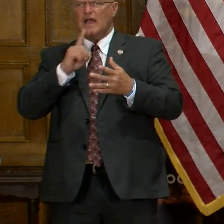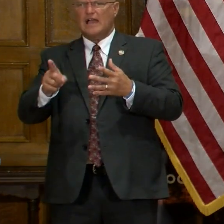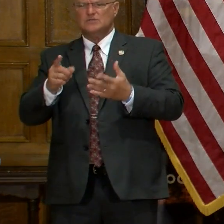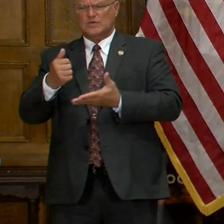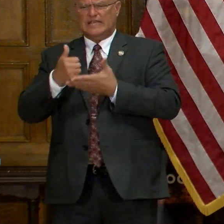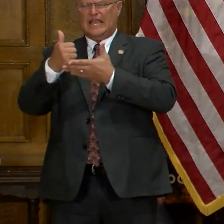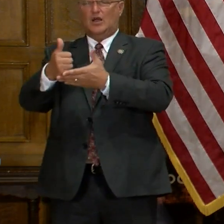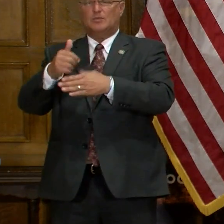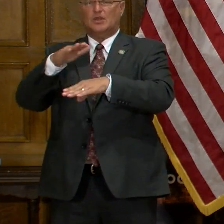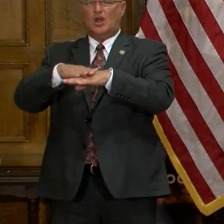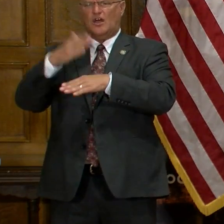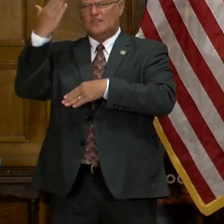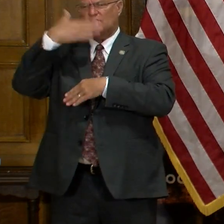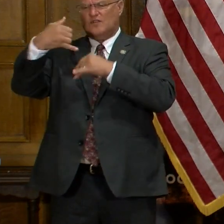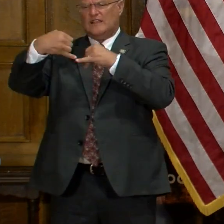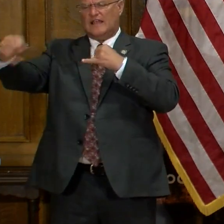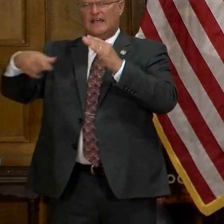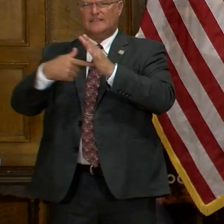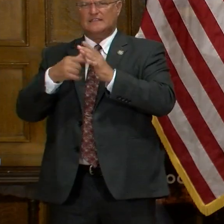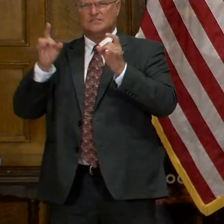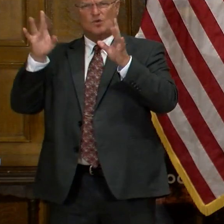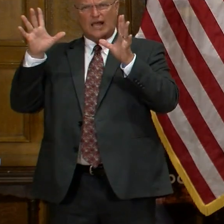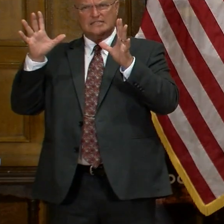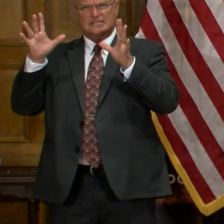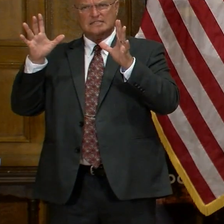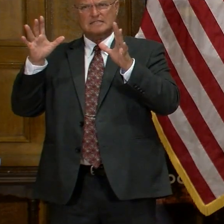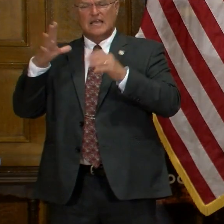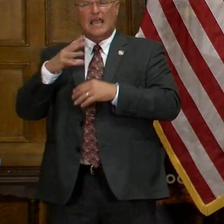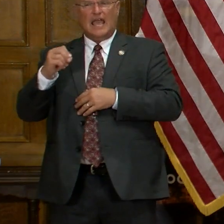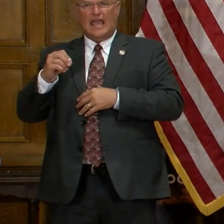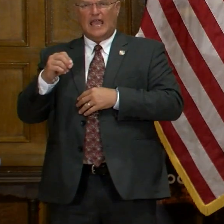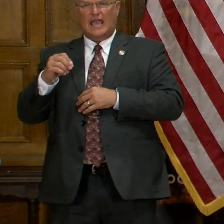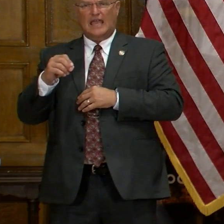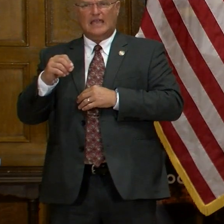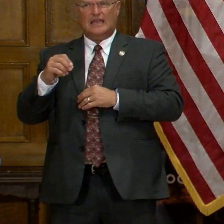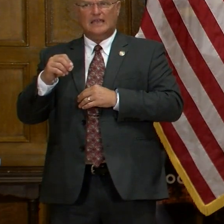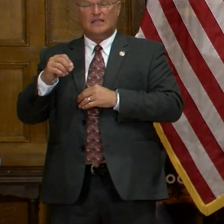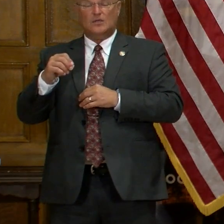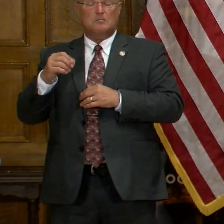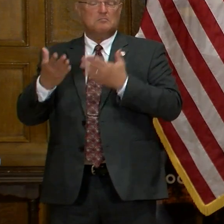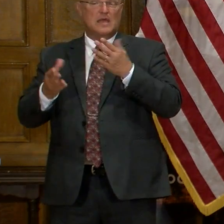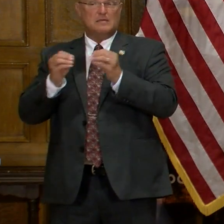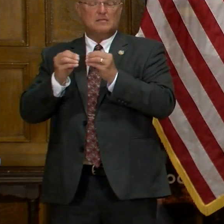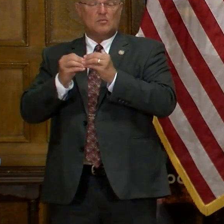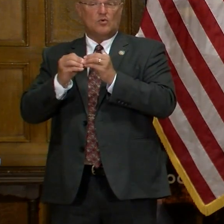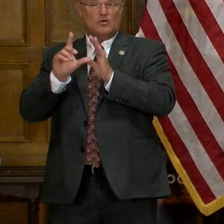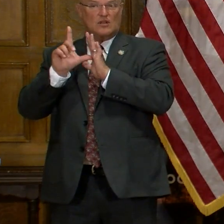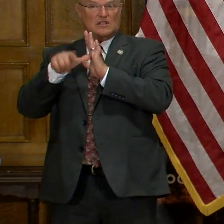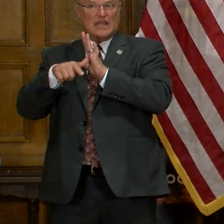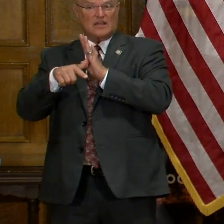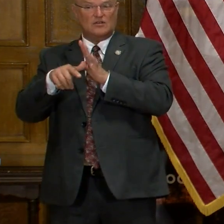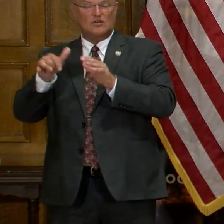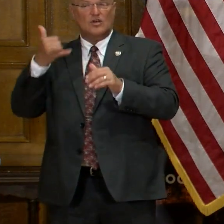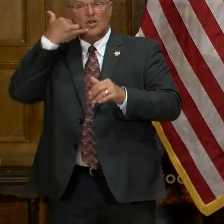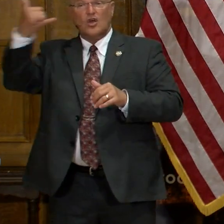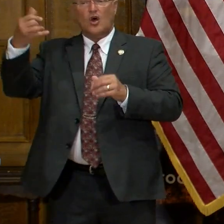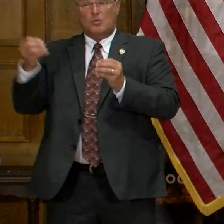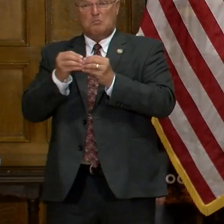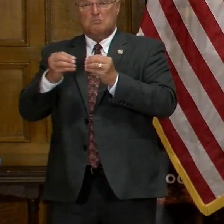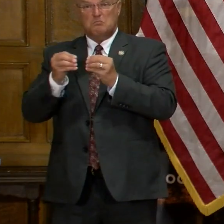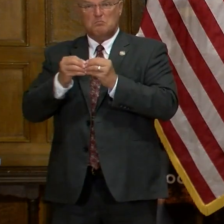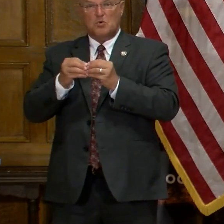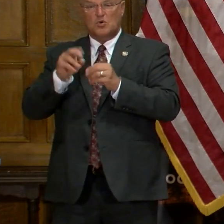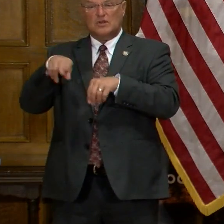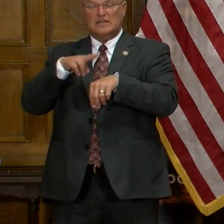actually helping on the front lines of this crisis? And do you anticipate needing to call in more National Guard members for other hospitals in